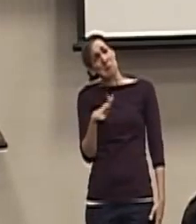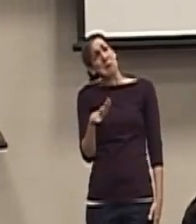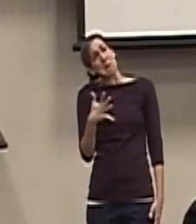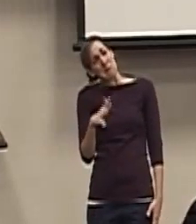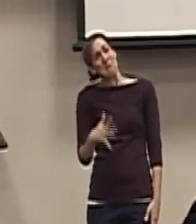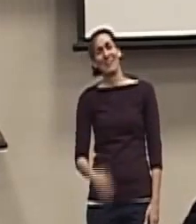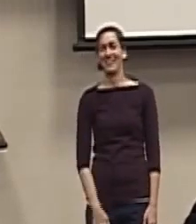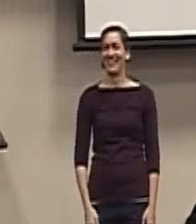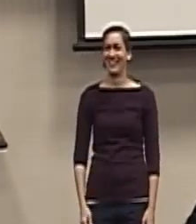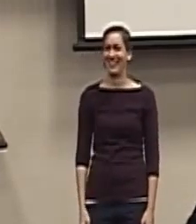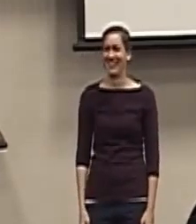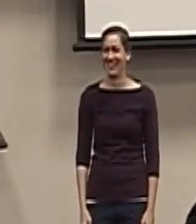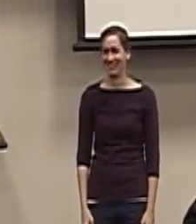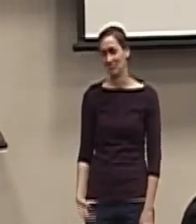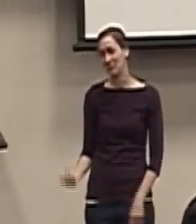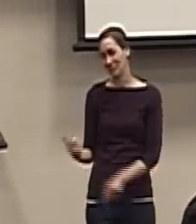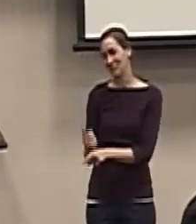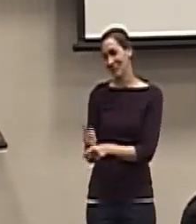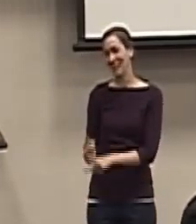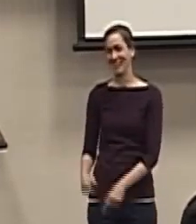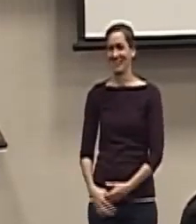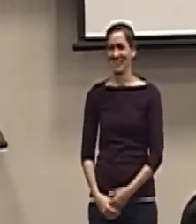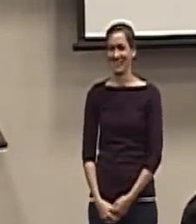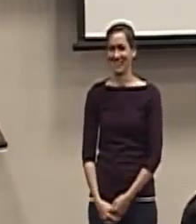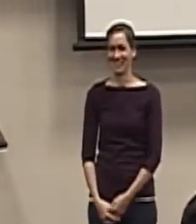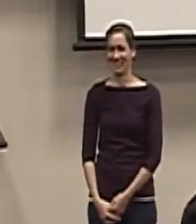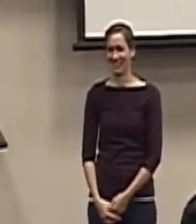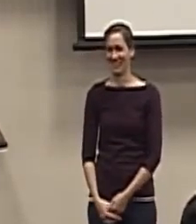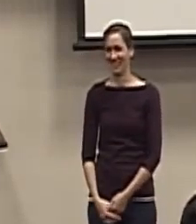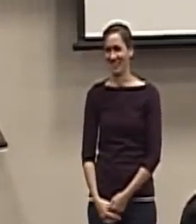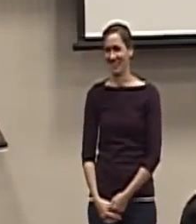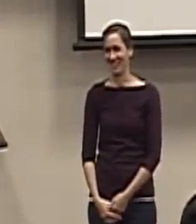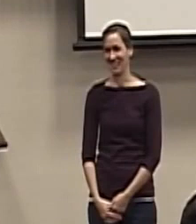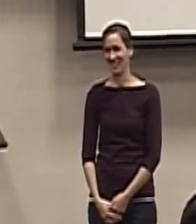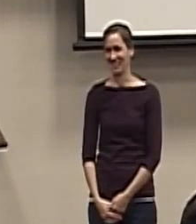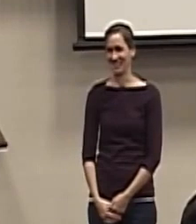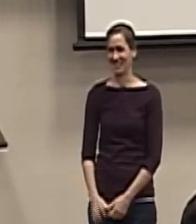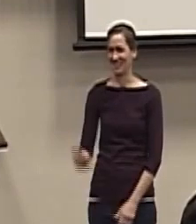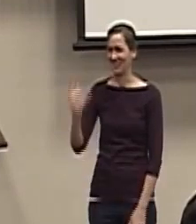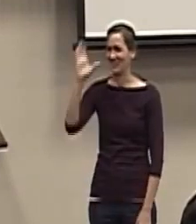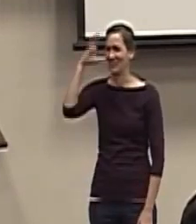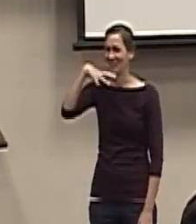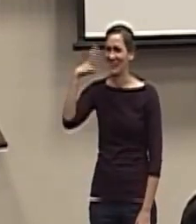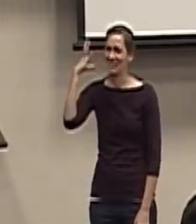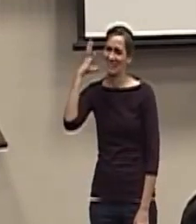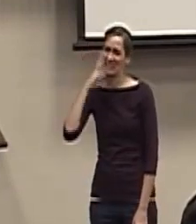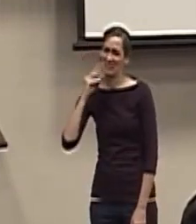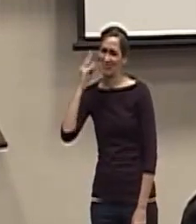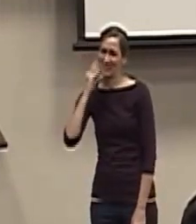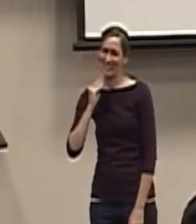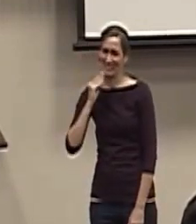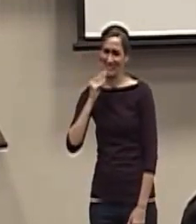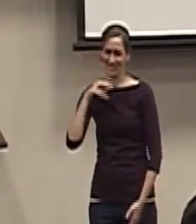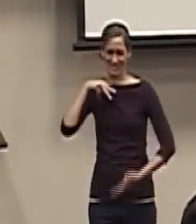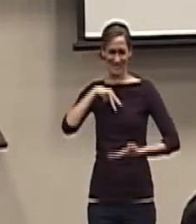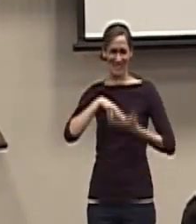She was right there too. It is a bit of a surreal experience standing here before you this morning.